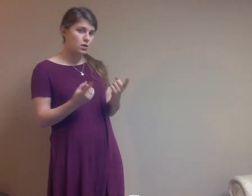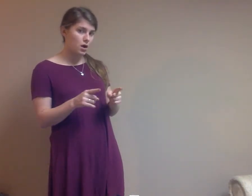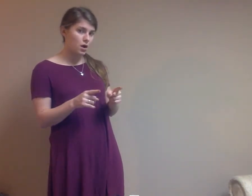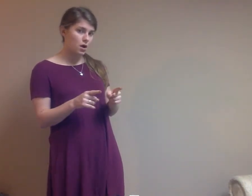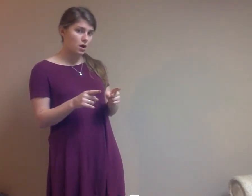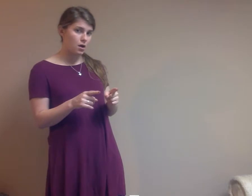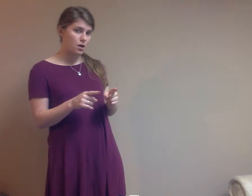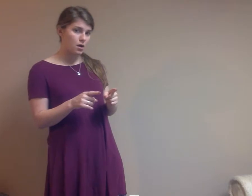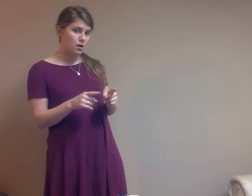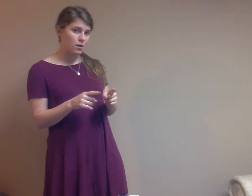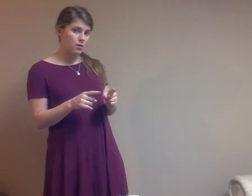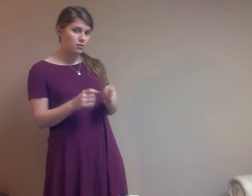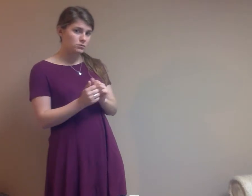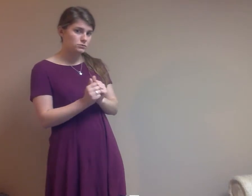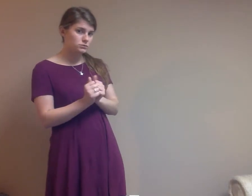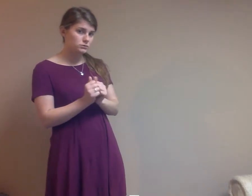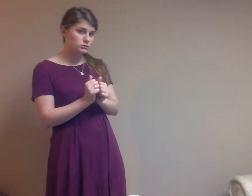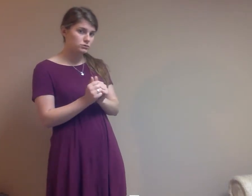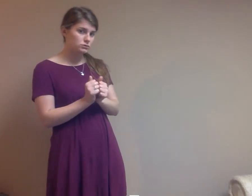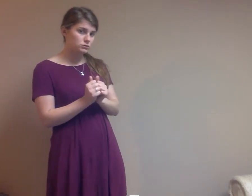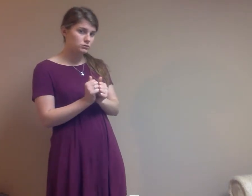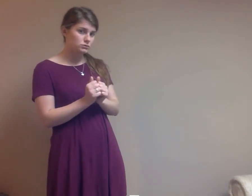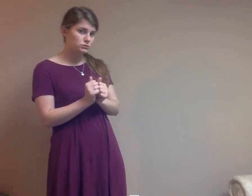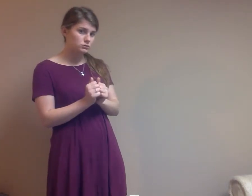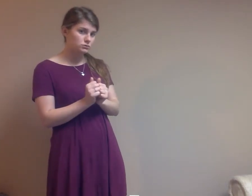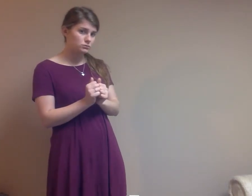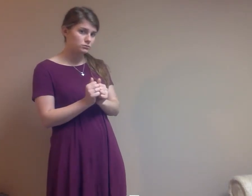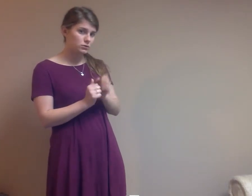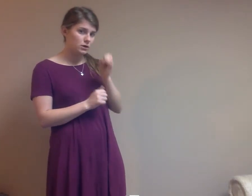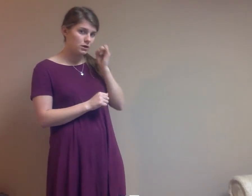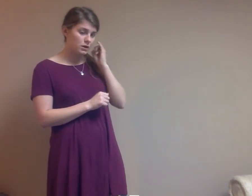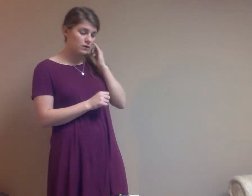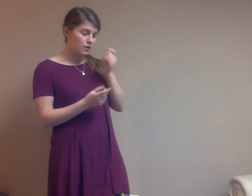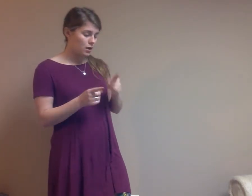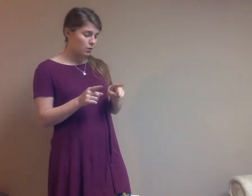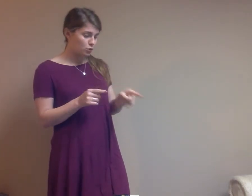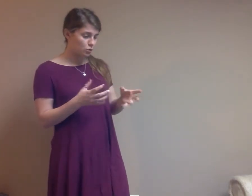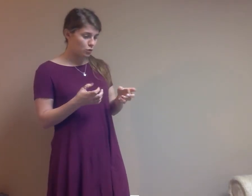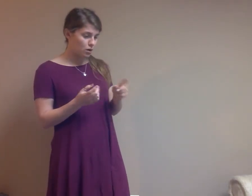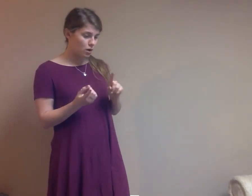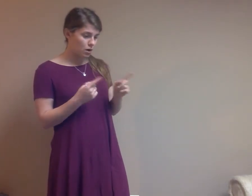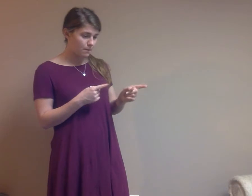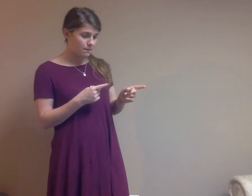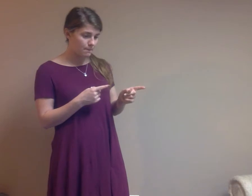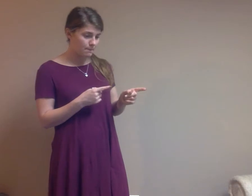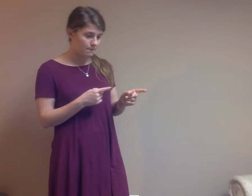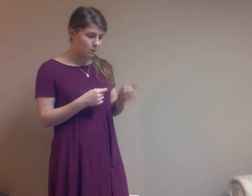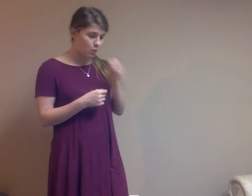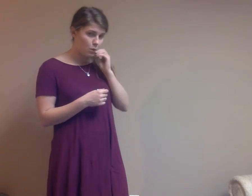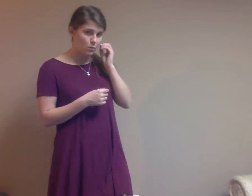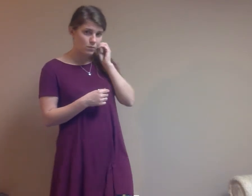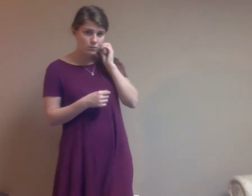You want... Well, we'll see. We'll see. And then you go back to school and you've got about another couple of weeks or something, and then you've